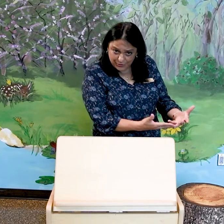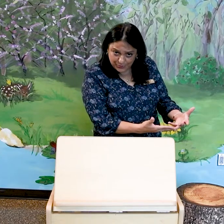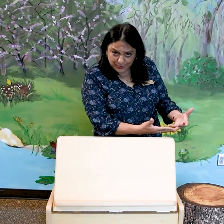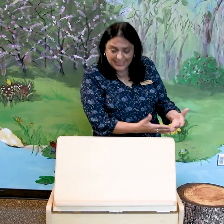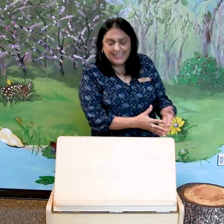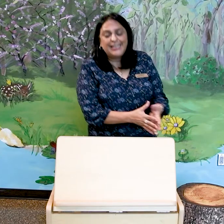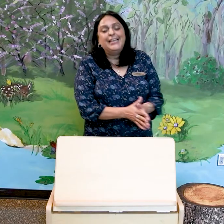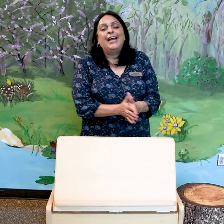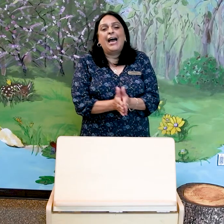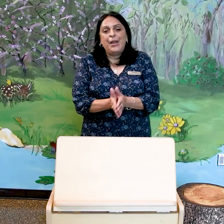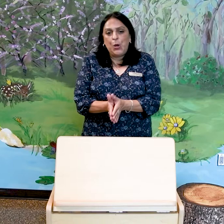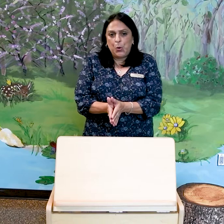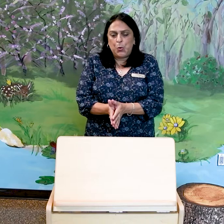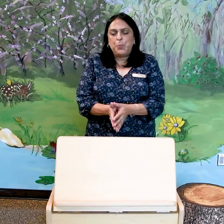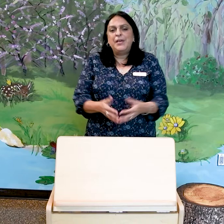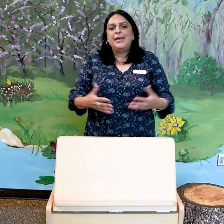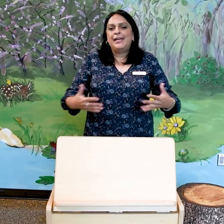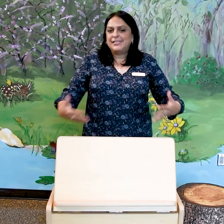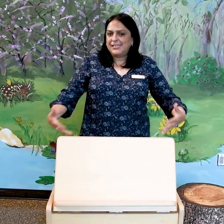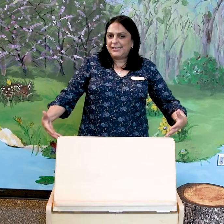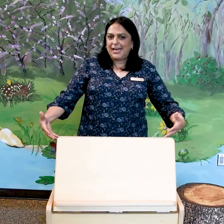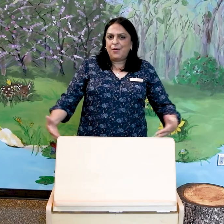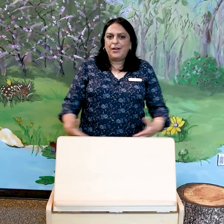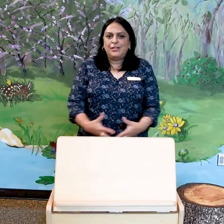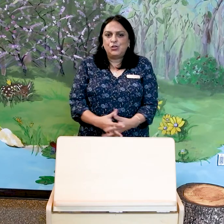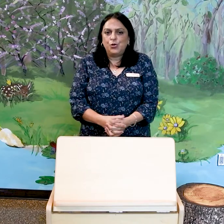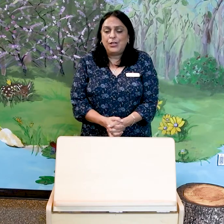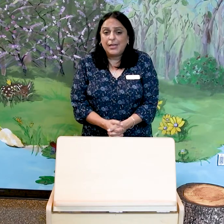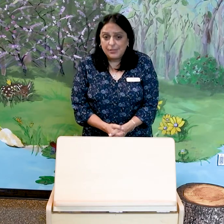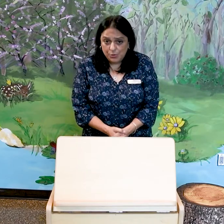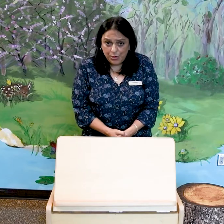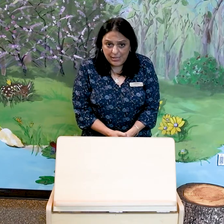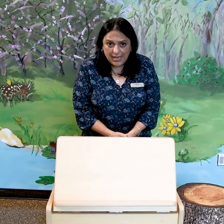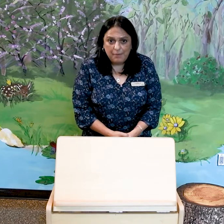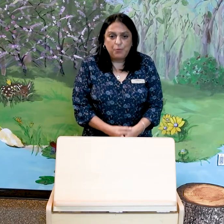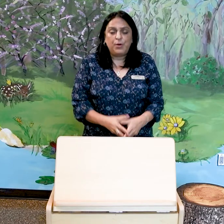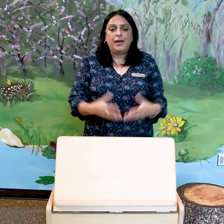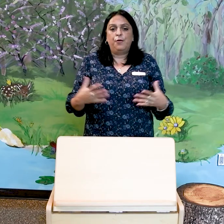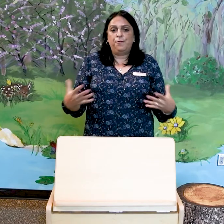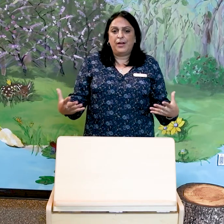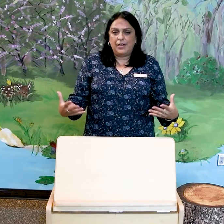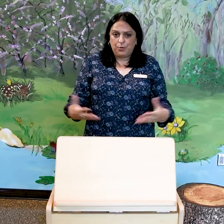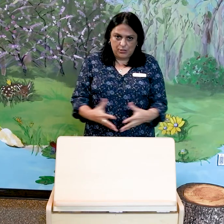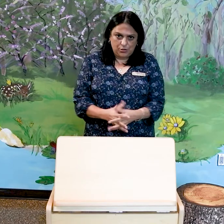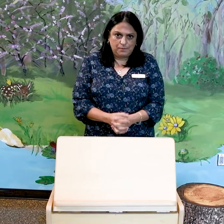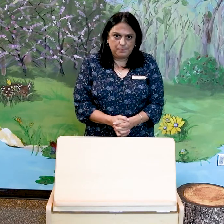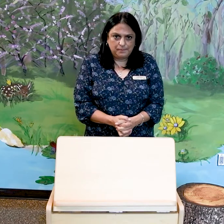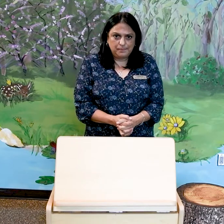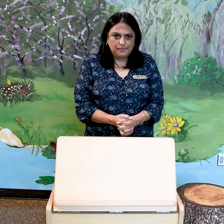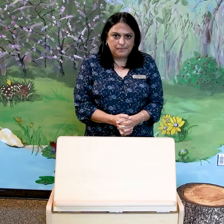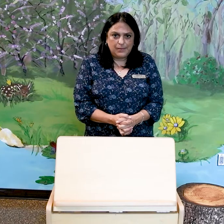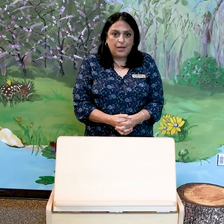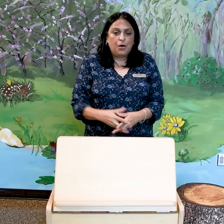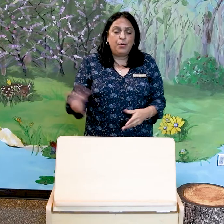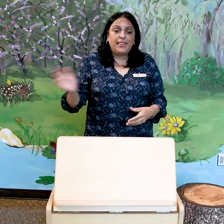afternoon at home and sit down and enjoy story time with our friendly witch. With that